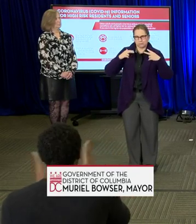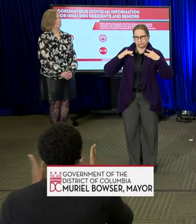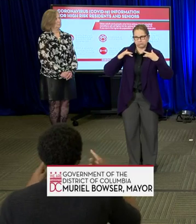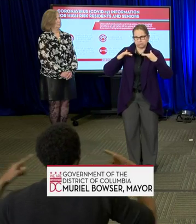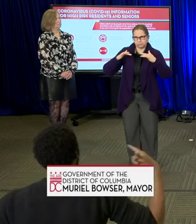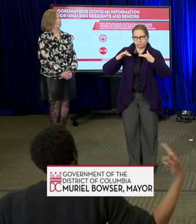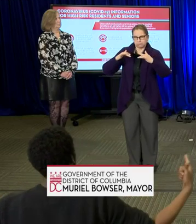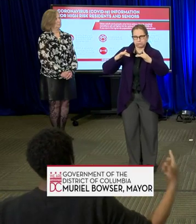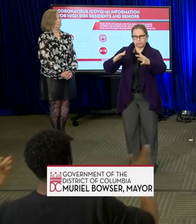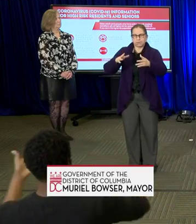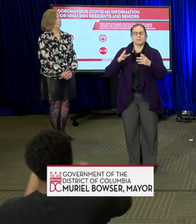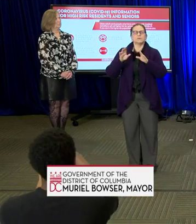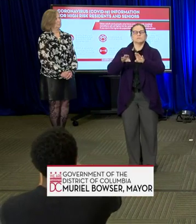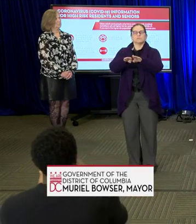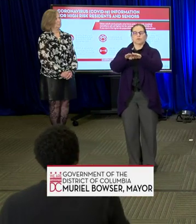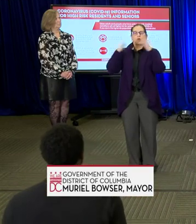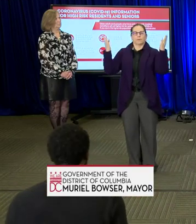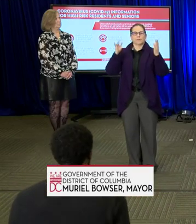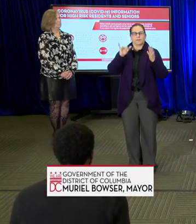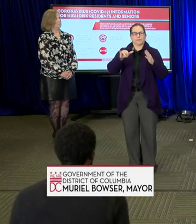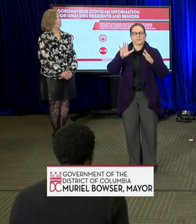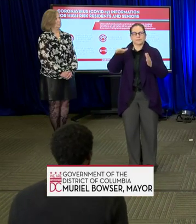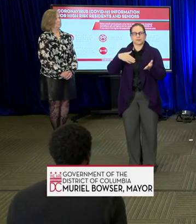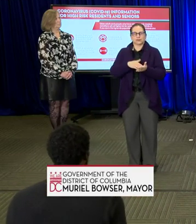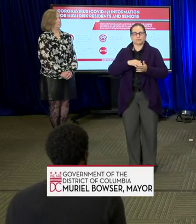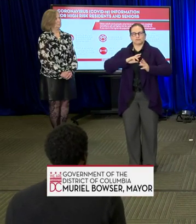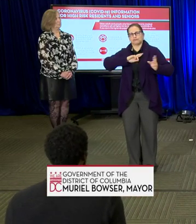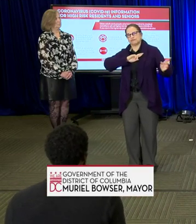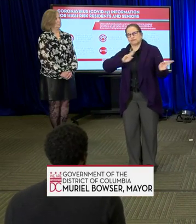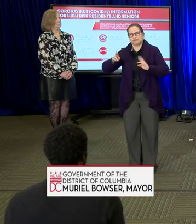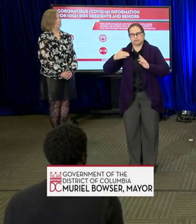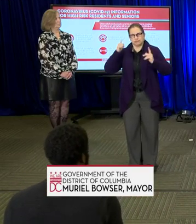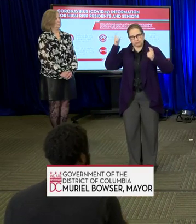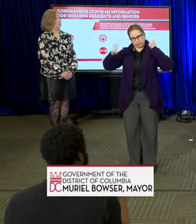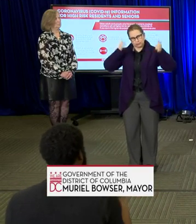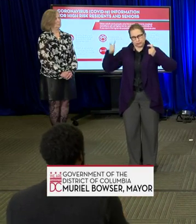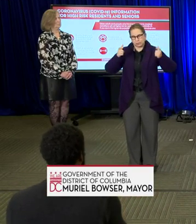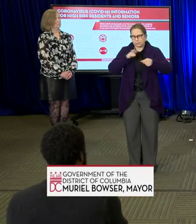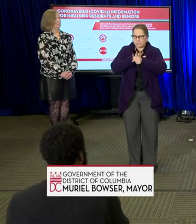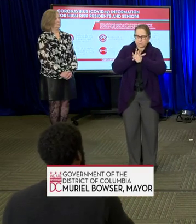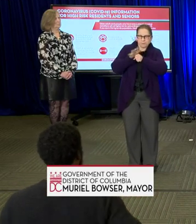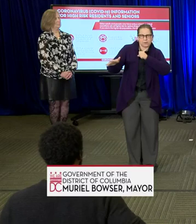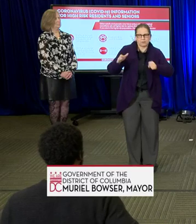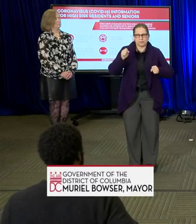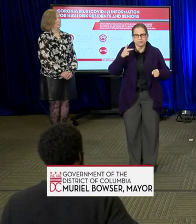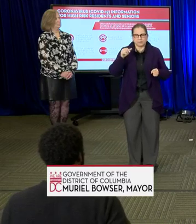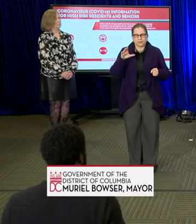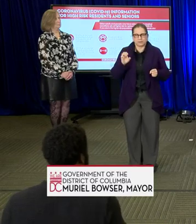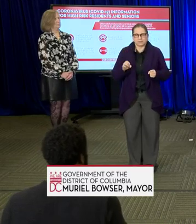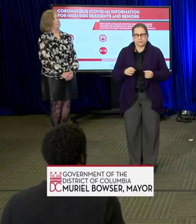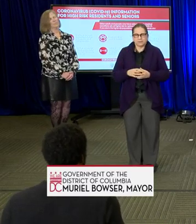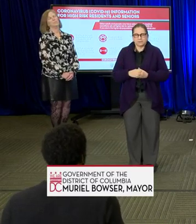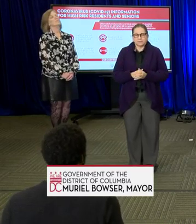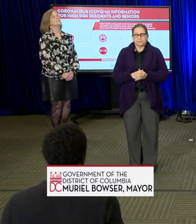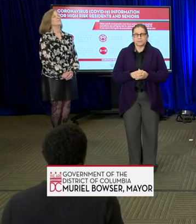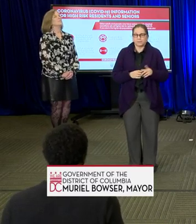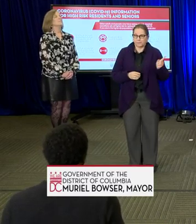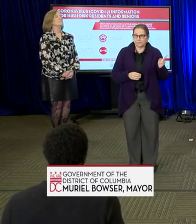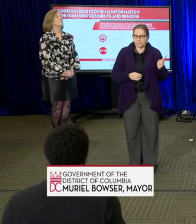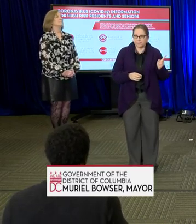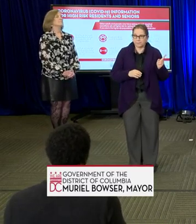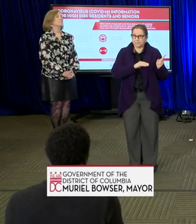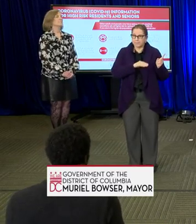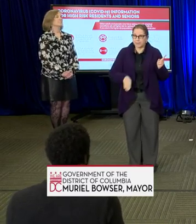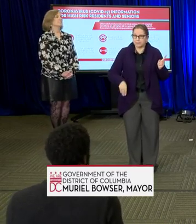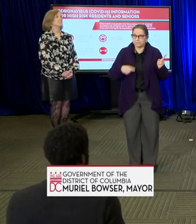facility. Just want to reiterate what the Mayor had said before turning over to Dr. Nesbitt, which is to be a good neighbor